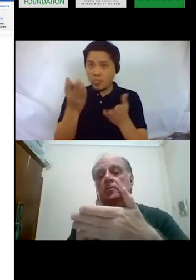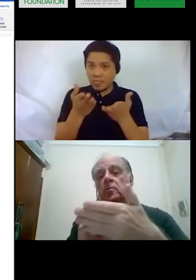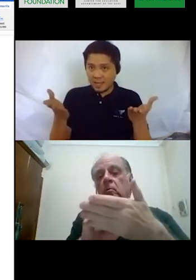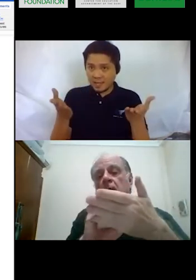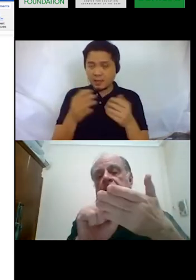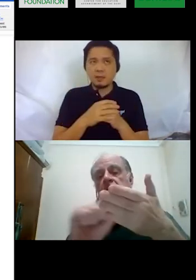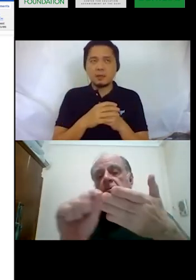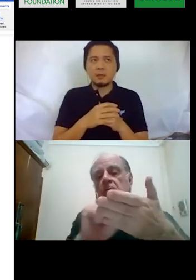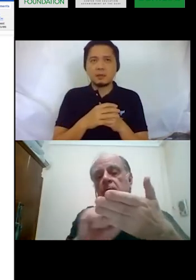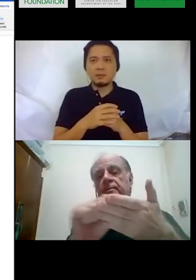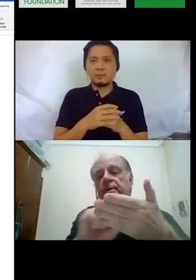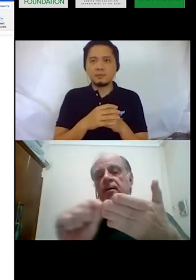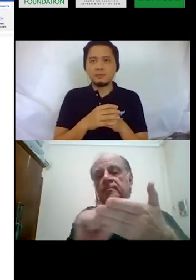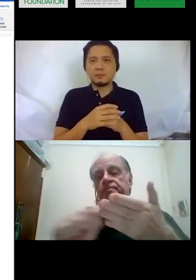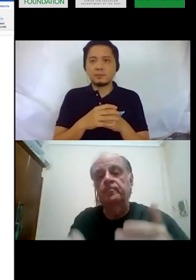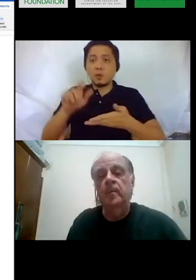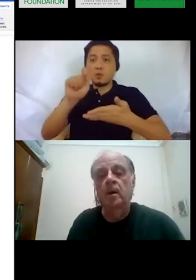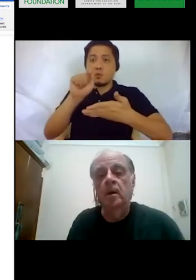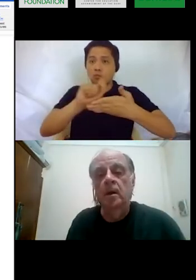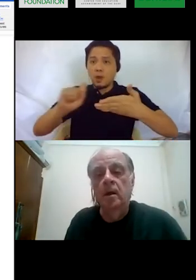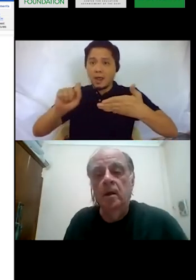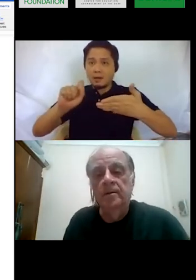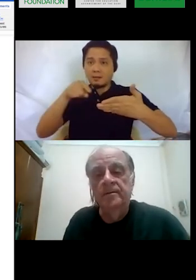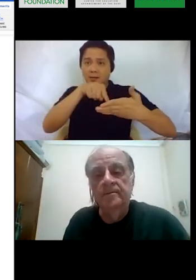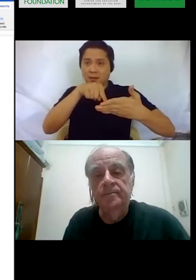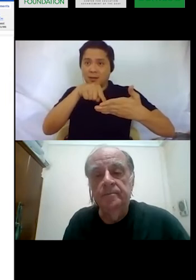for write with the palm.